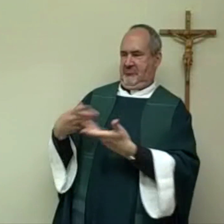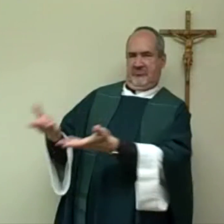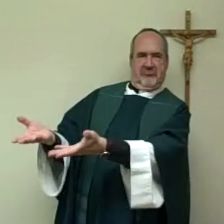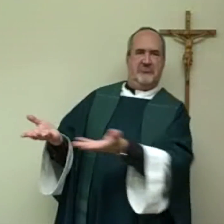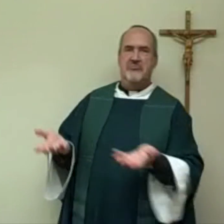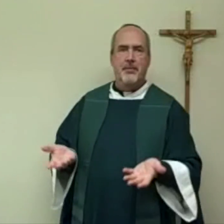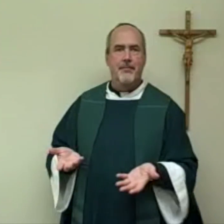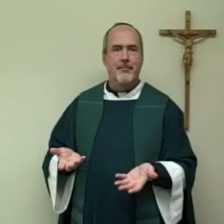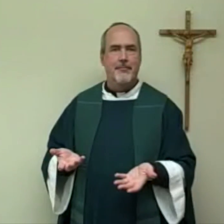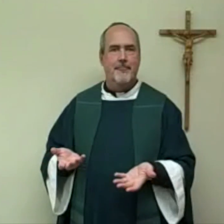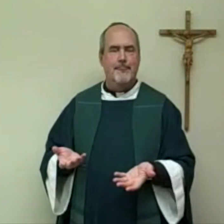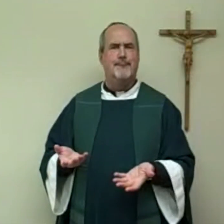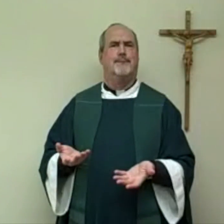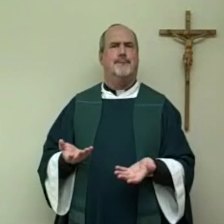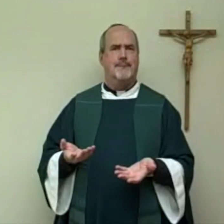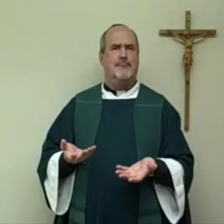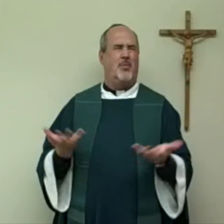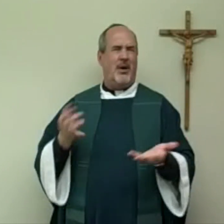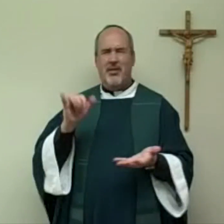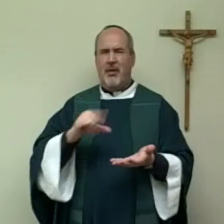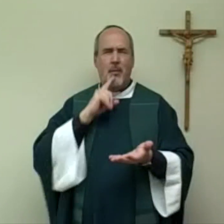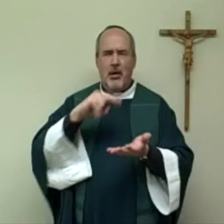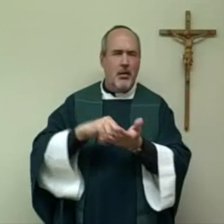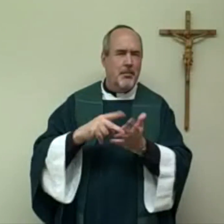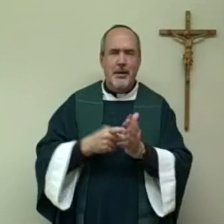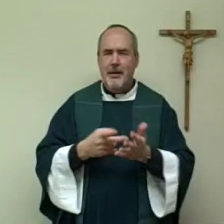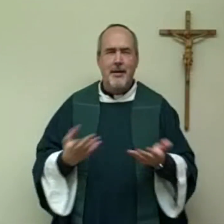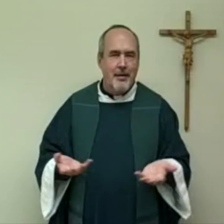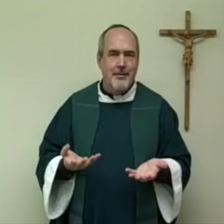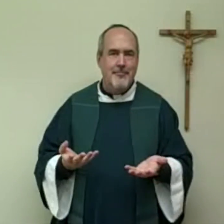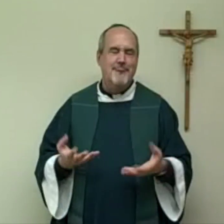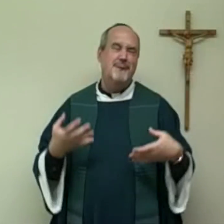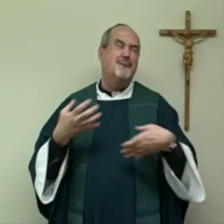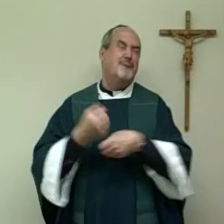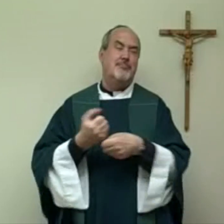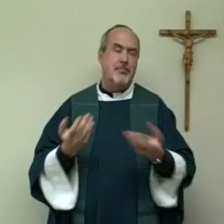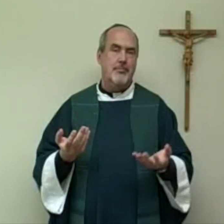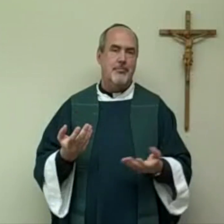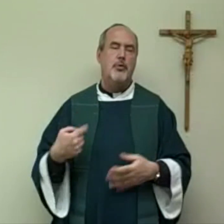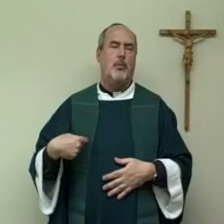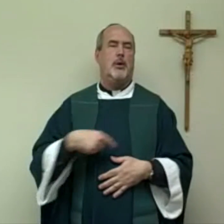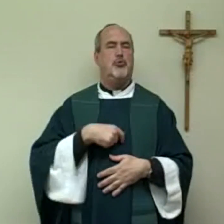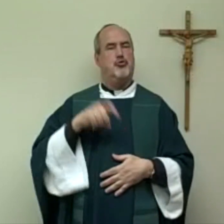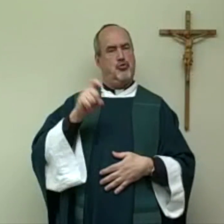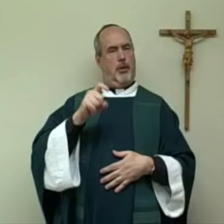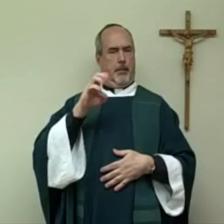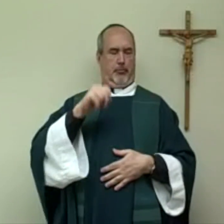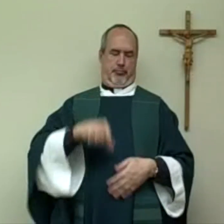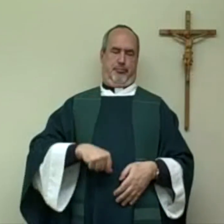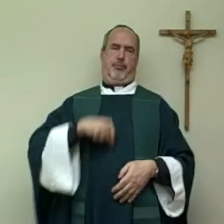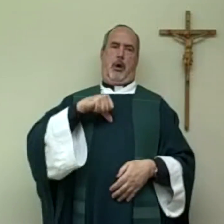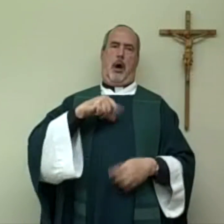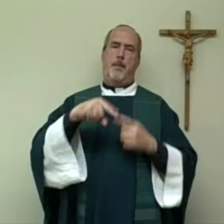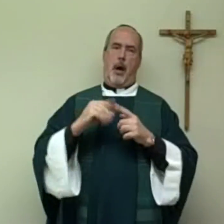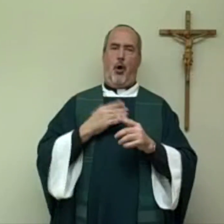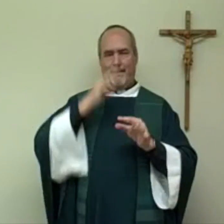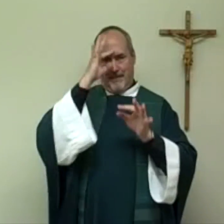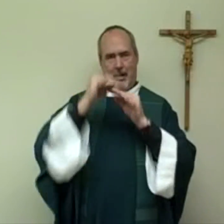will as well not know you. So what does that mean? Well, what it really means is we need